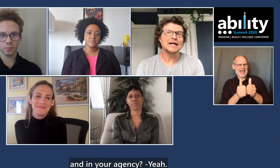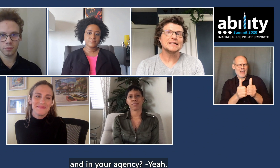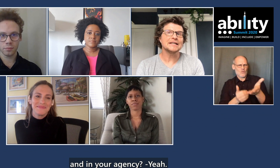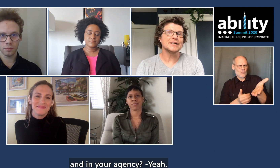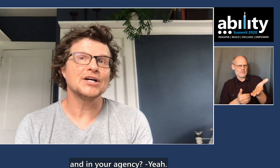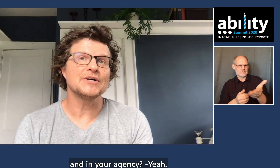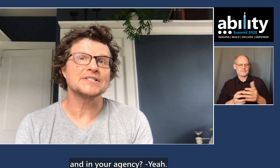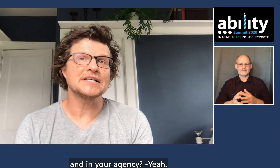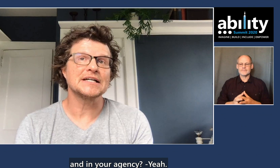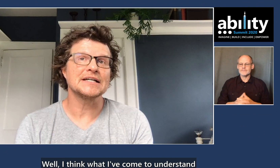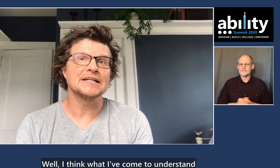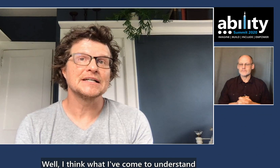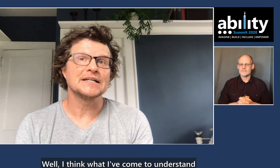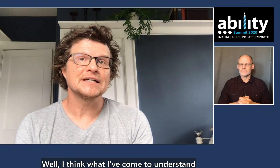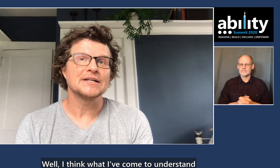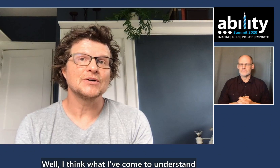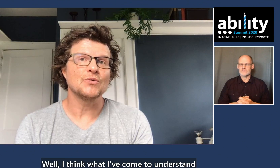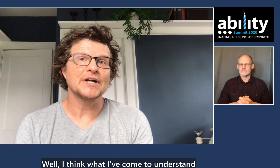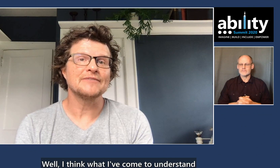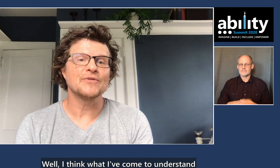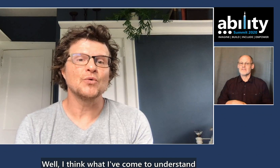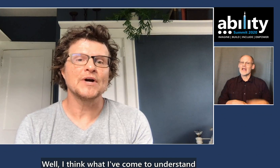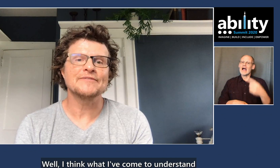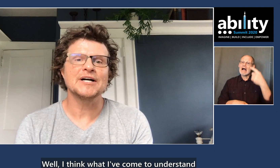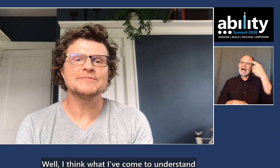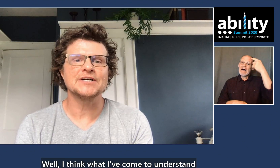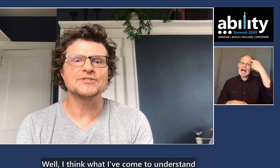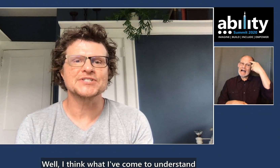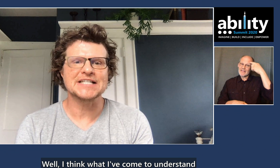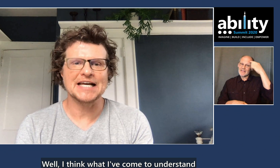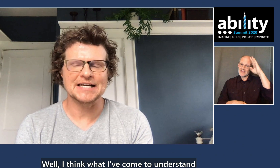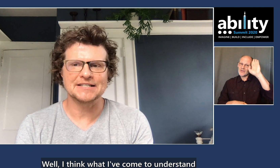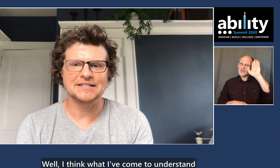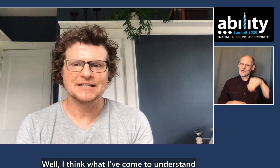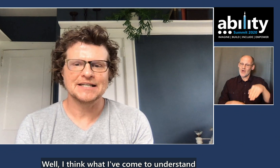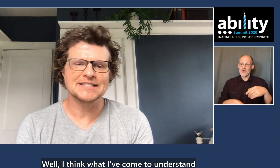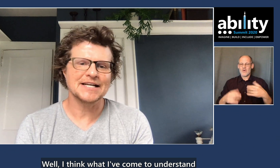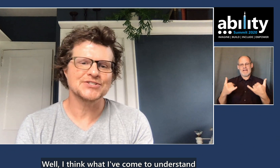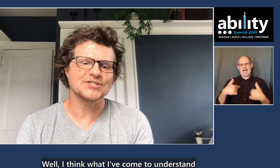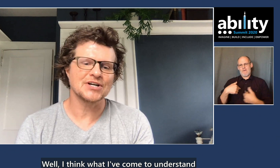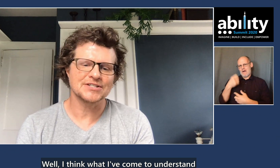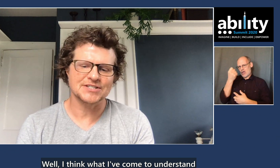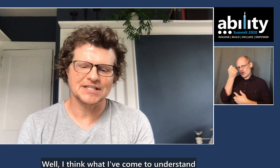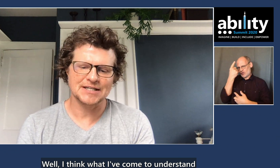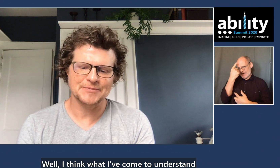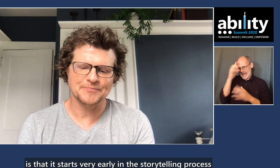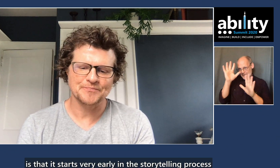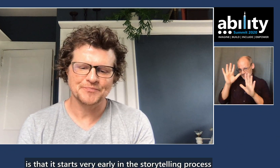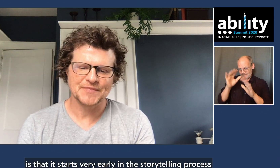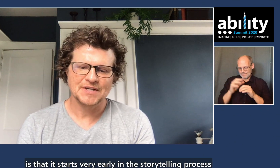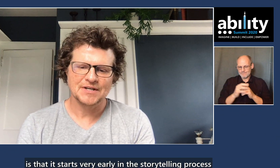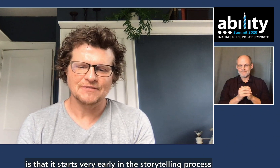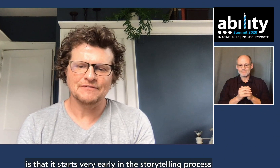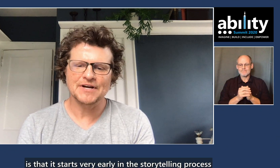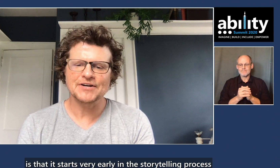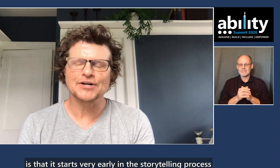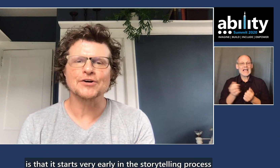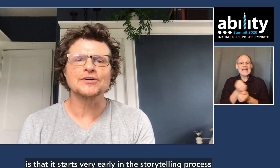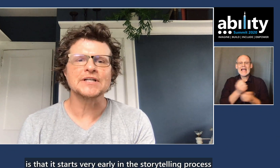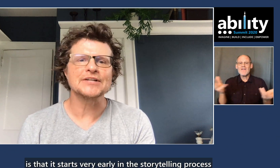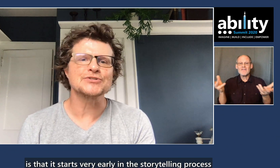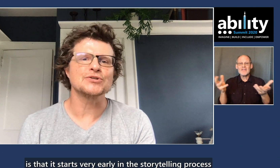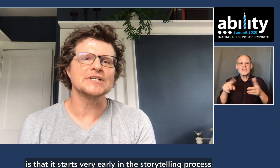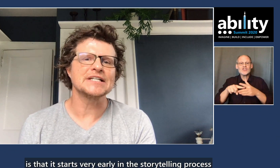Yeah, well, I think, it's what I've come to understand is that it starts